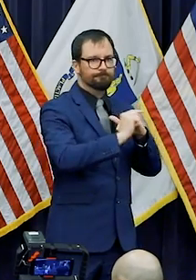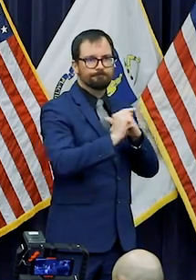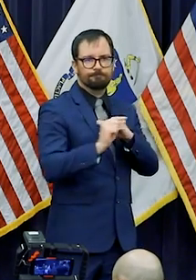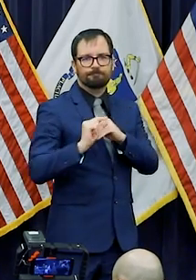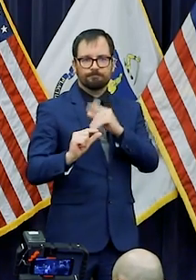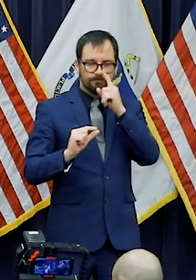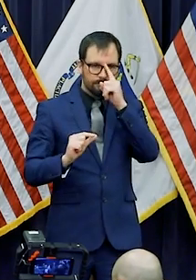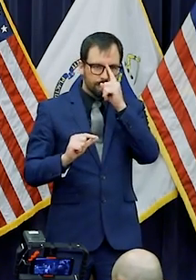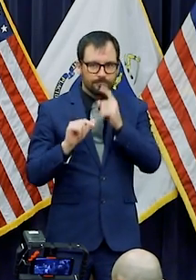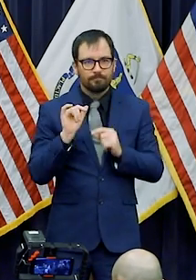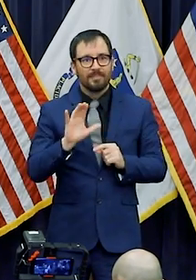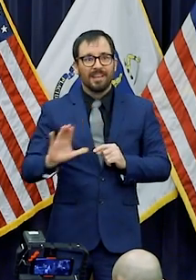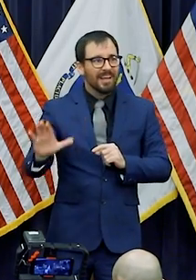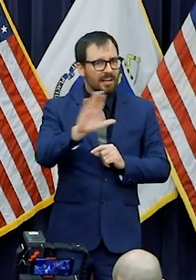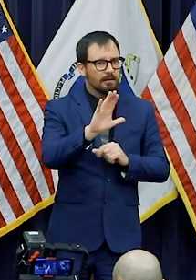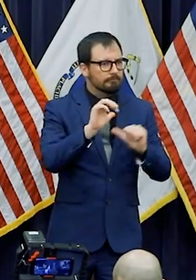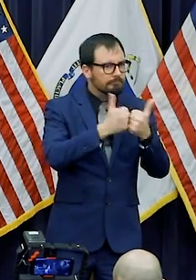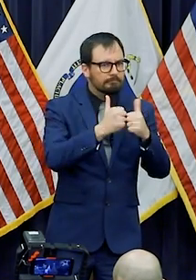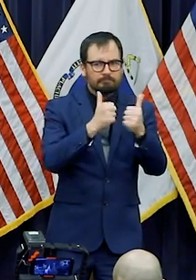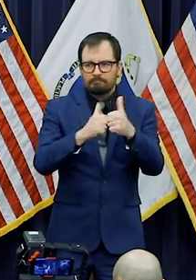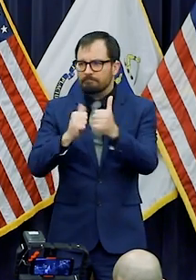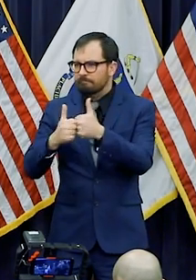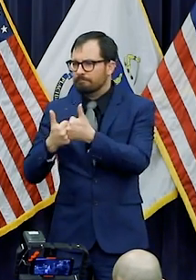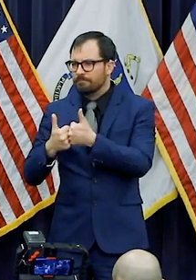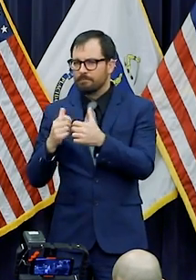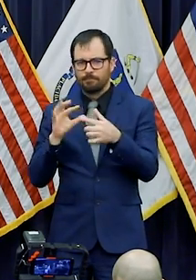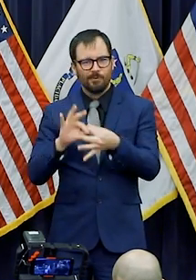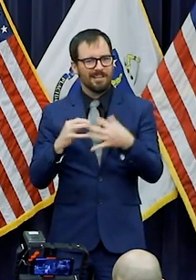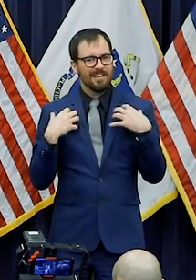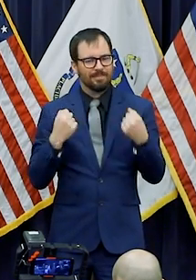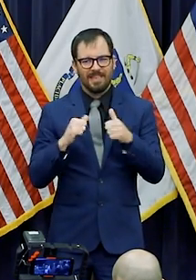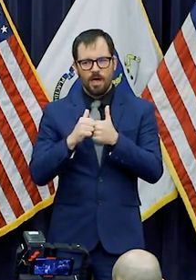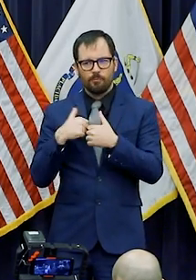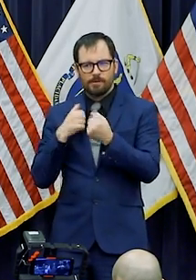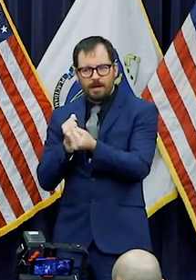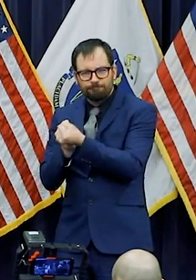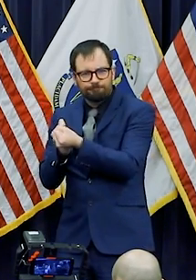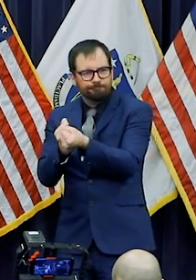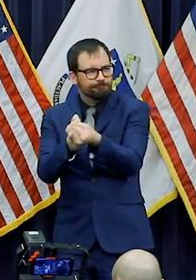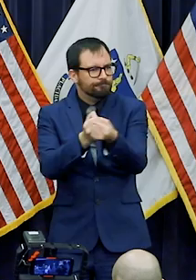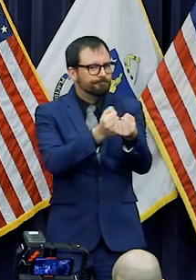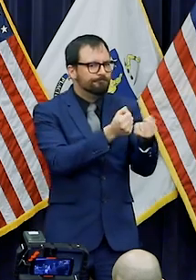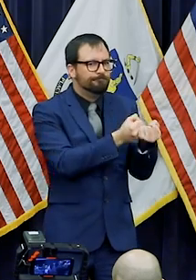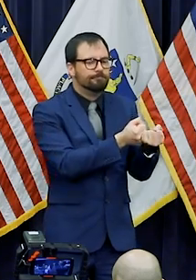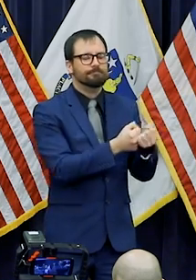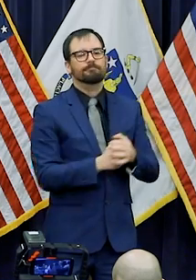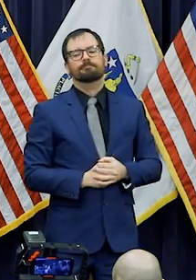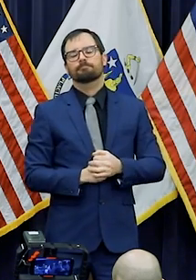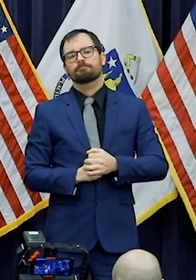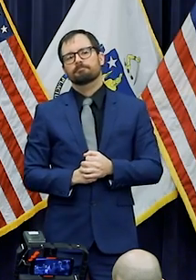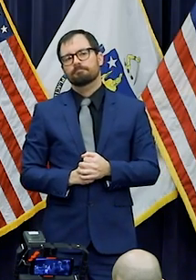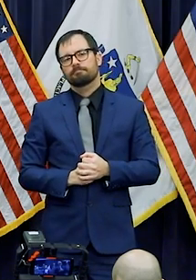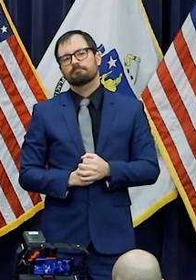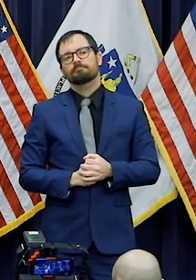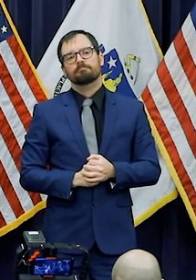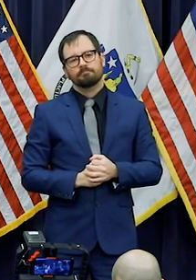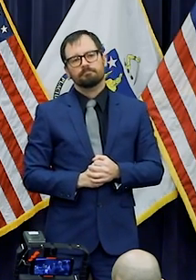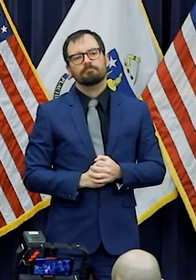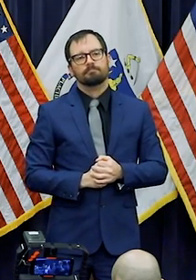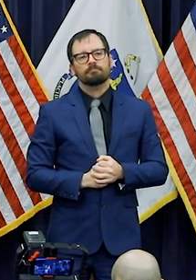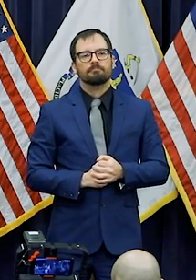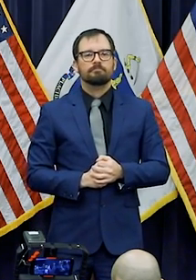As you heard the governor say, we intend to execute emergency contracts to support local boards of health